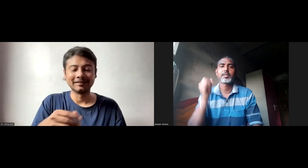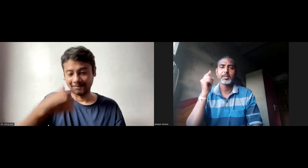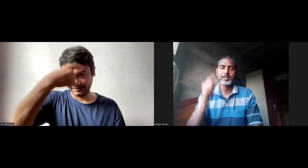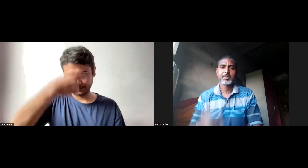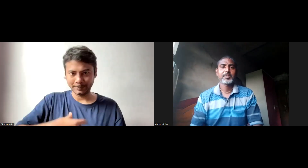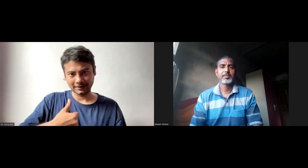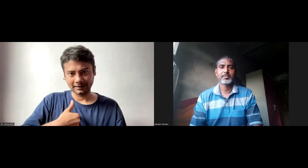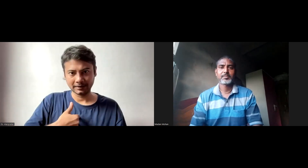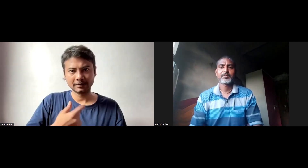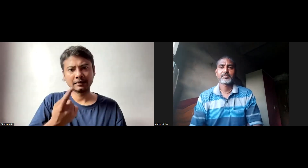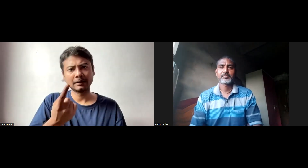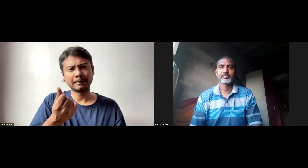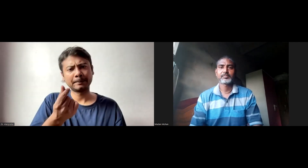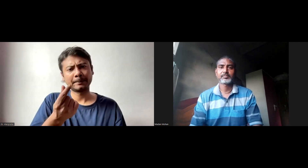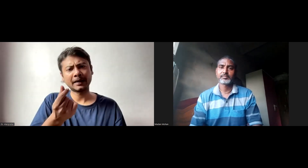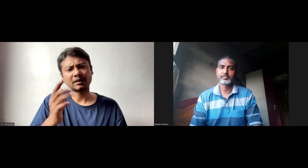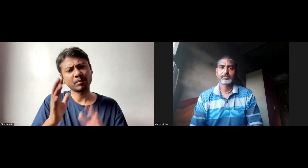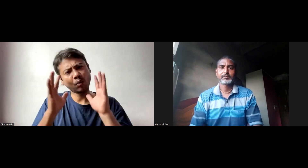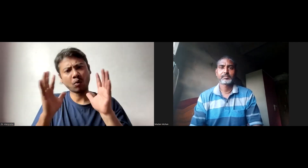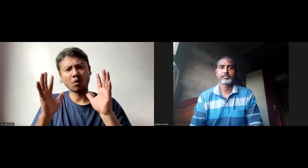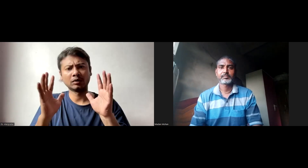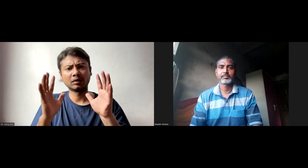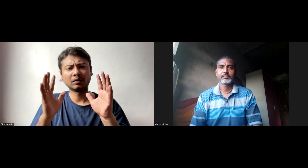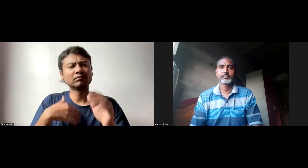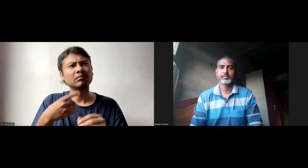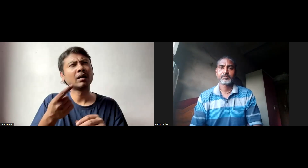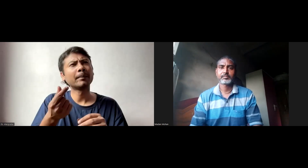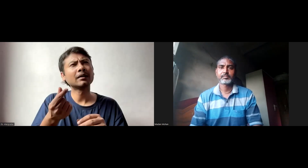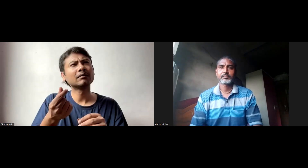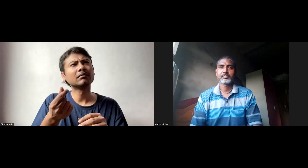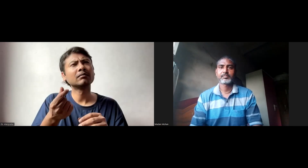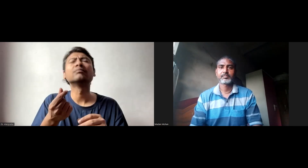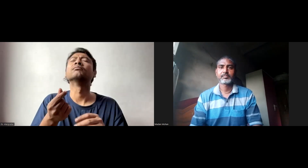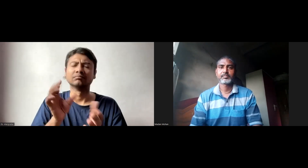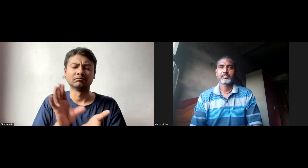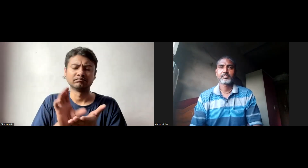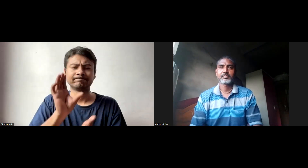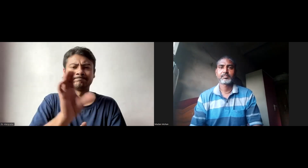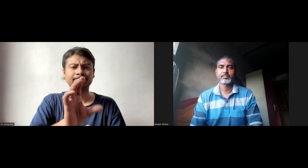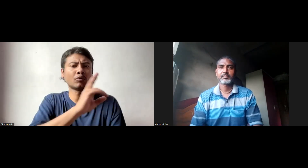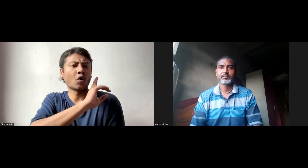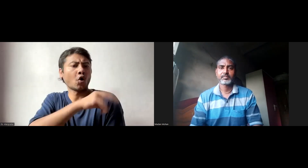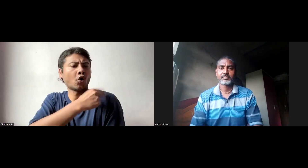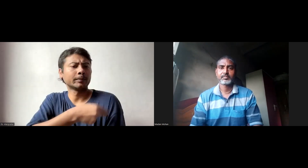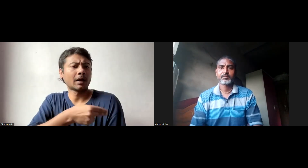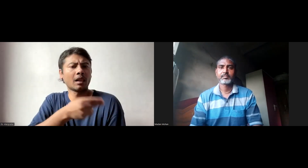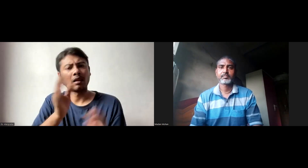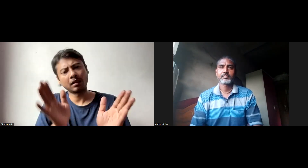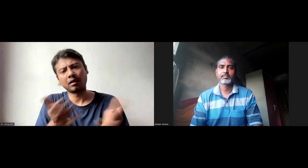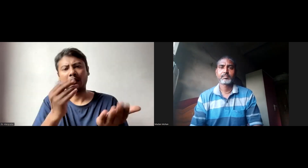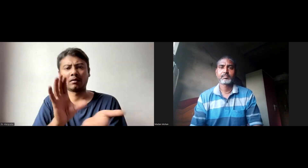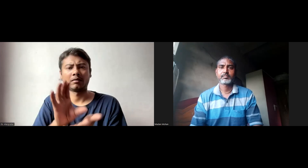money, you have helped in opening an hospital. So that goes into your piety or your pious karma bank balance.